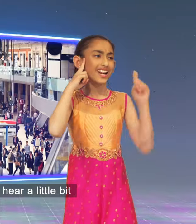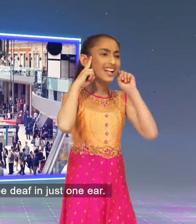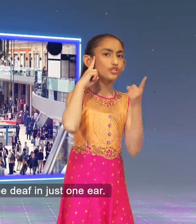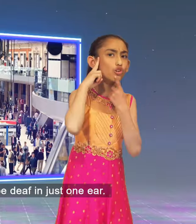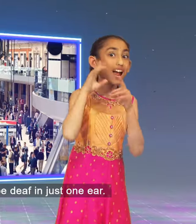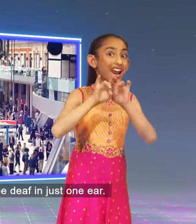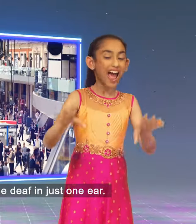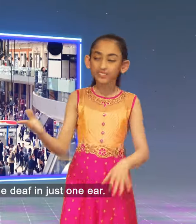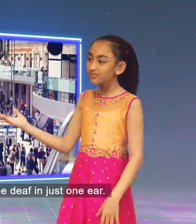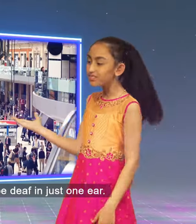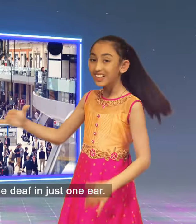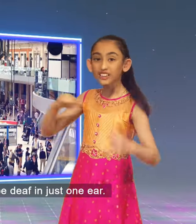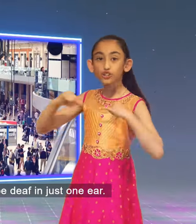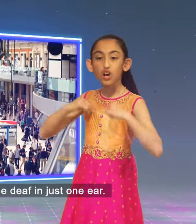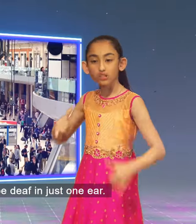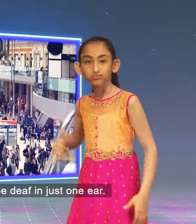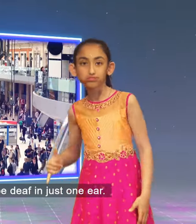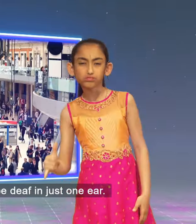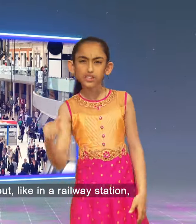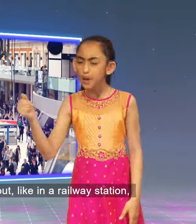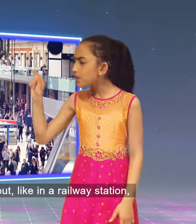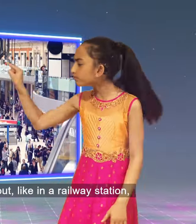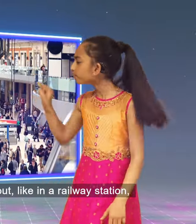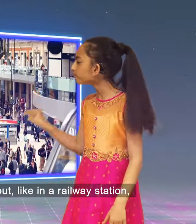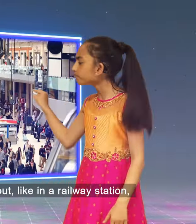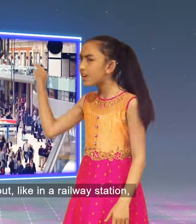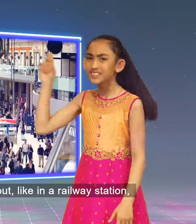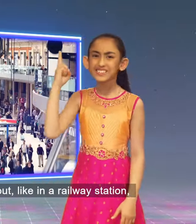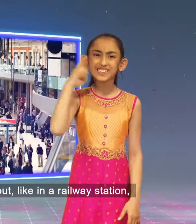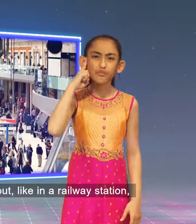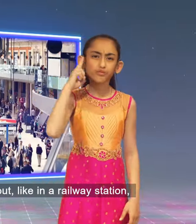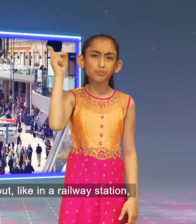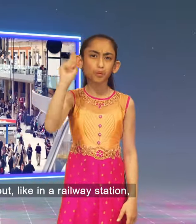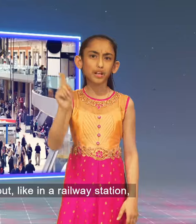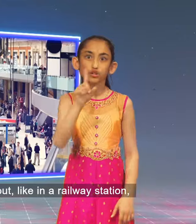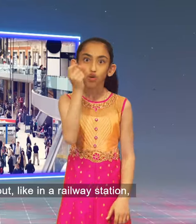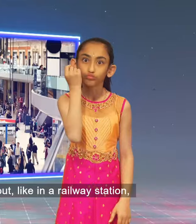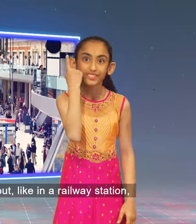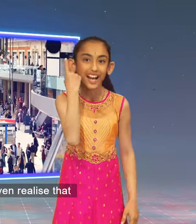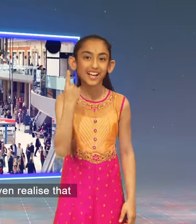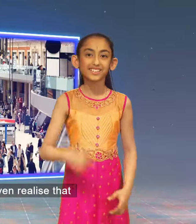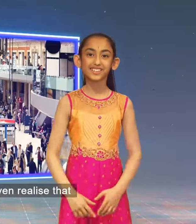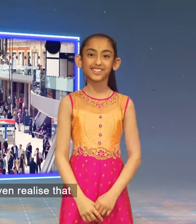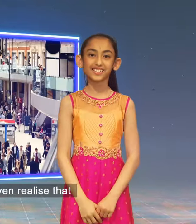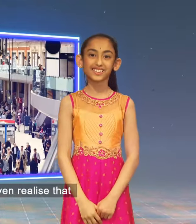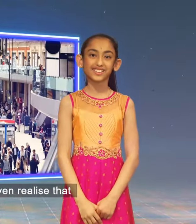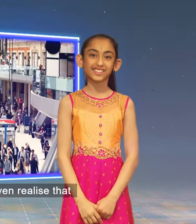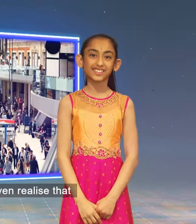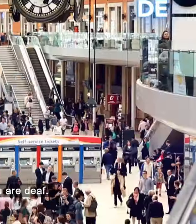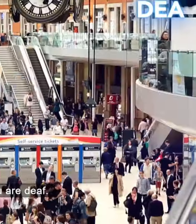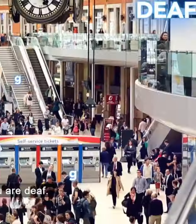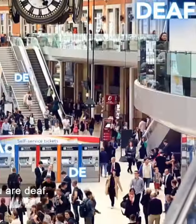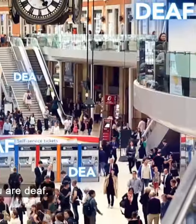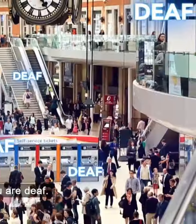little bit and some of us might be deaf in just one ear. But when you're out and about, like in a railway station, you might not even realise